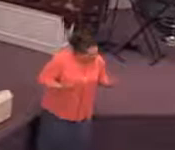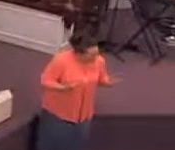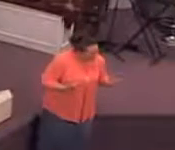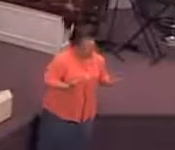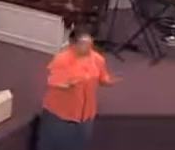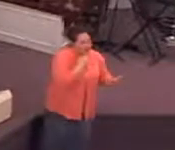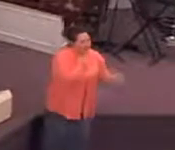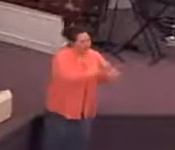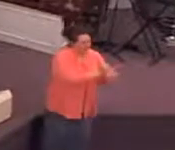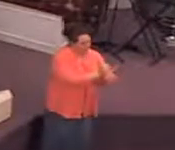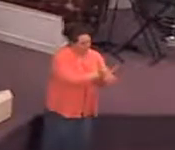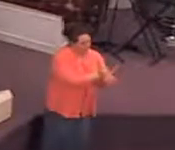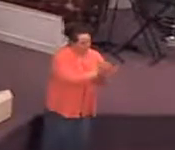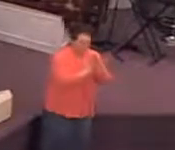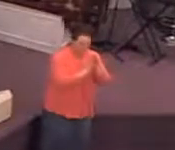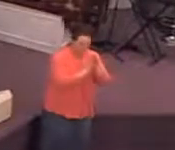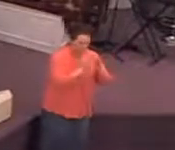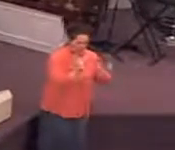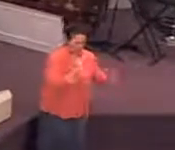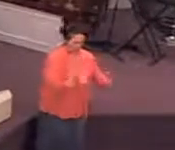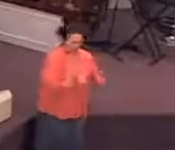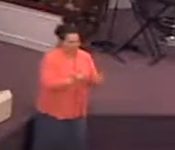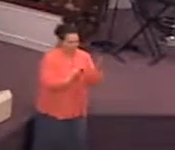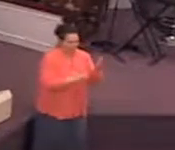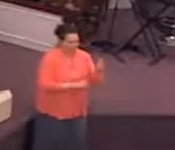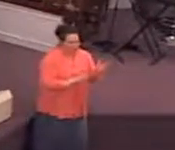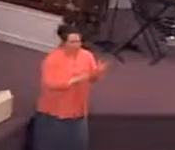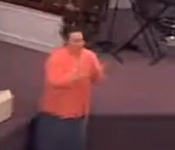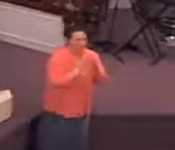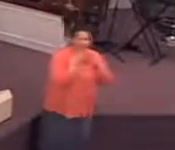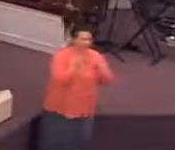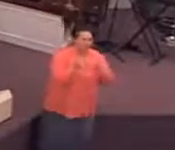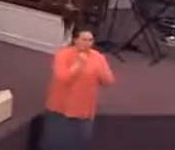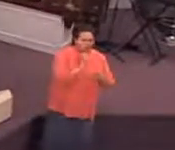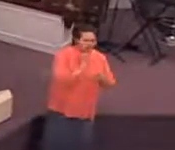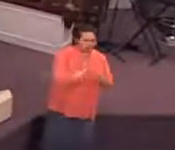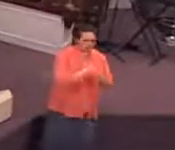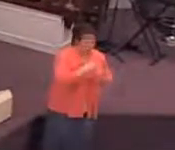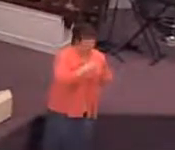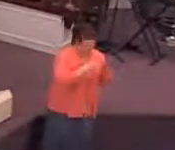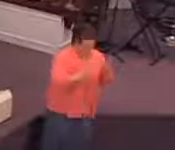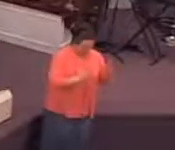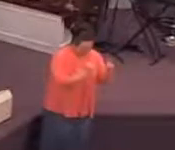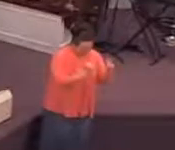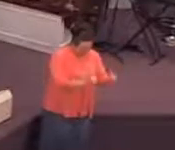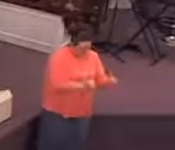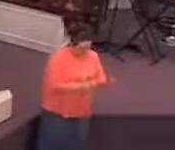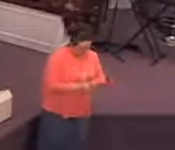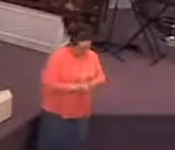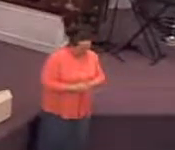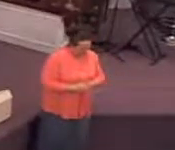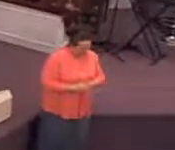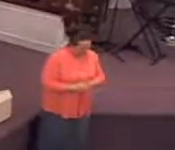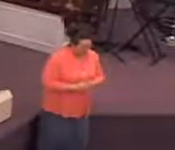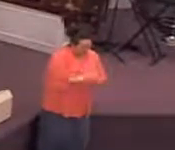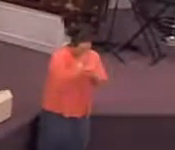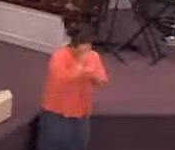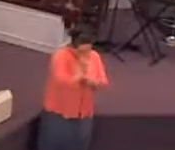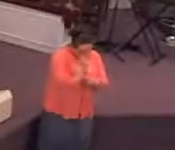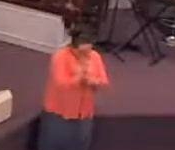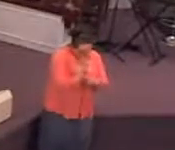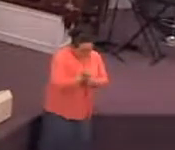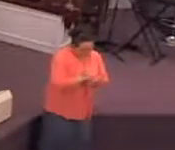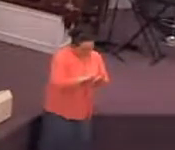Hallelujah. Praise God. Let's pray. Lord Jesus, we're thankful for every soul that's in this house tonight. We are confident by the Holy